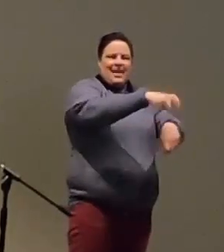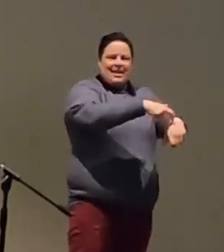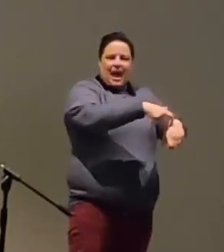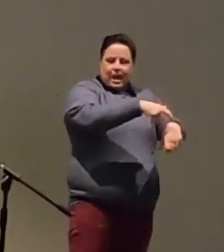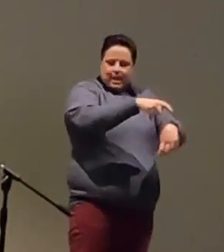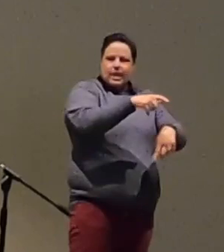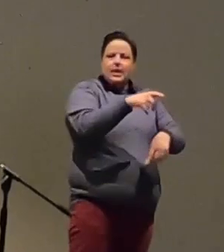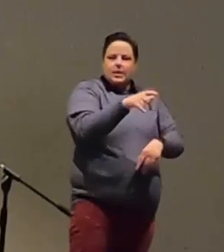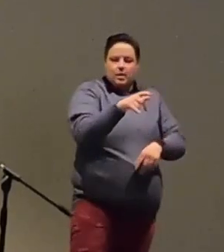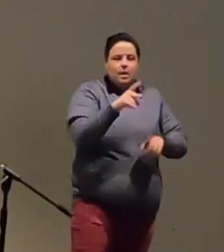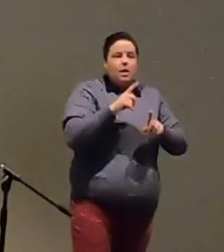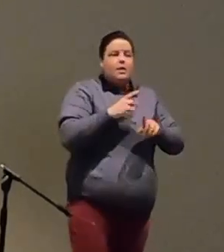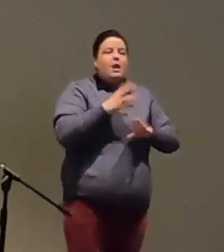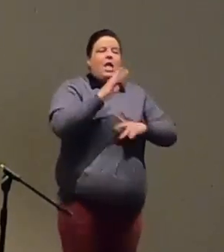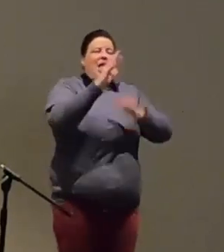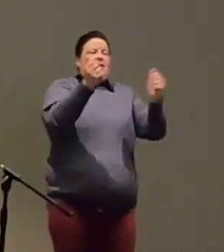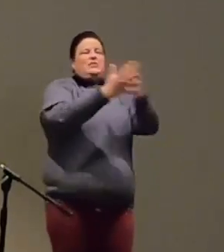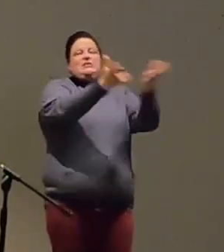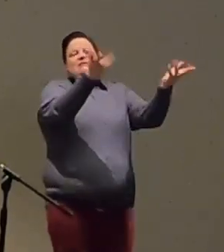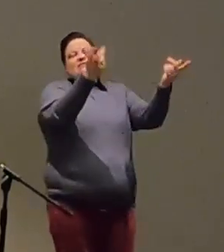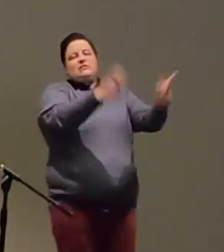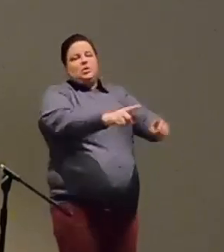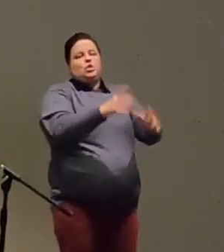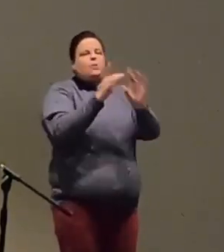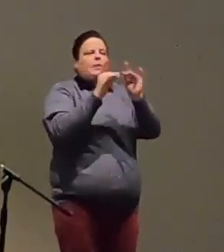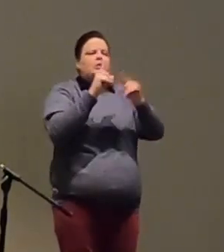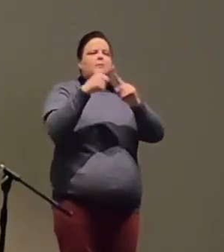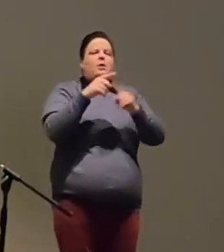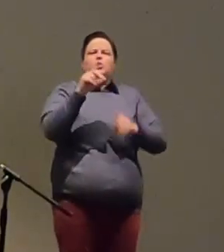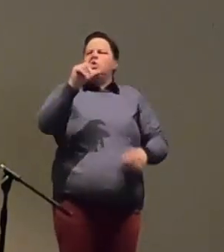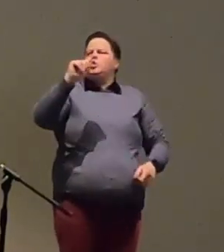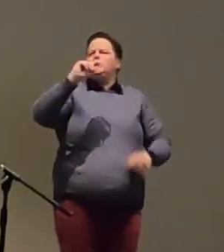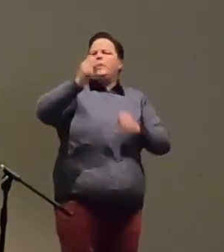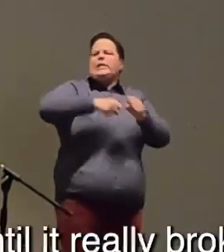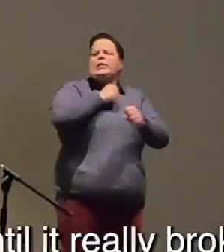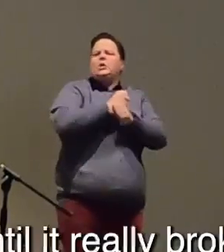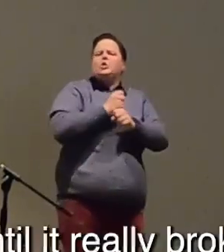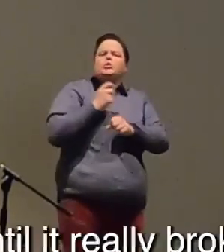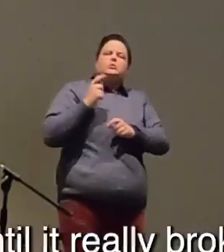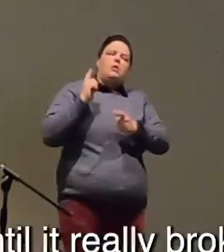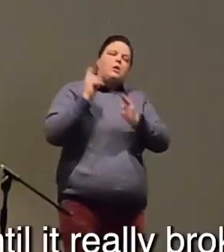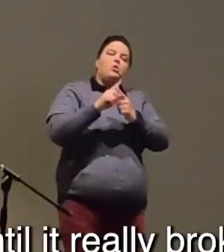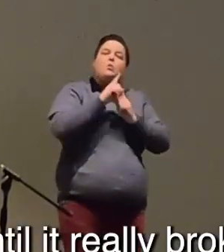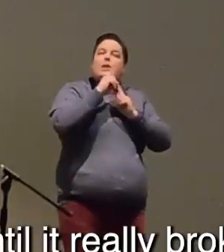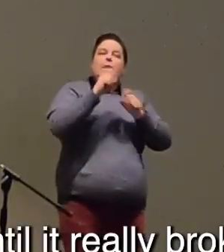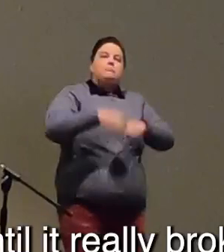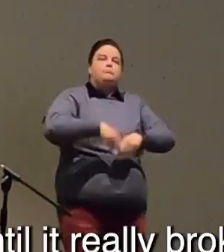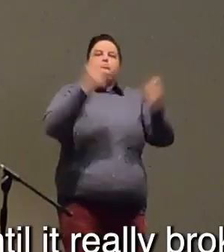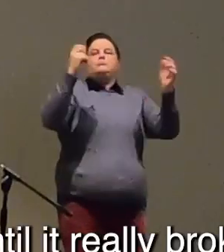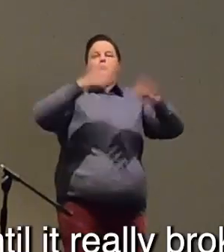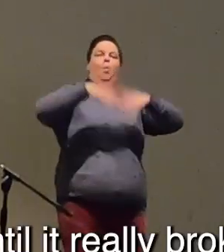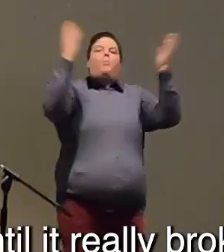But after all of this happened, and you mentioned something about 20 years until it really broke open,